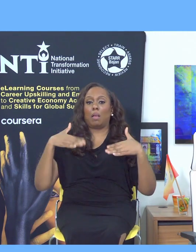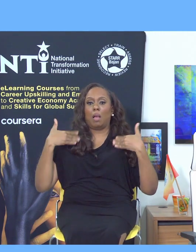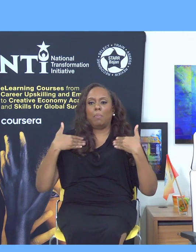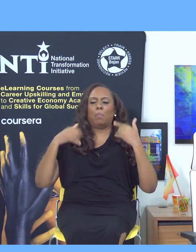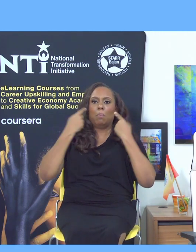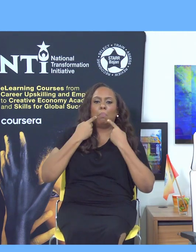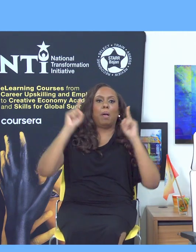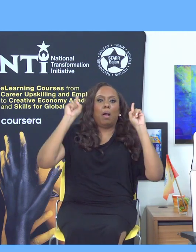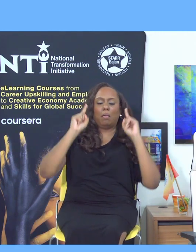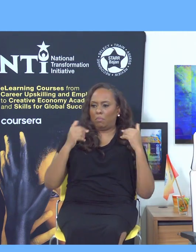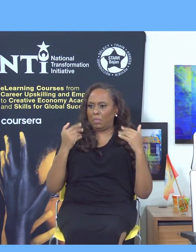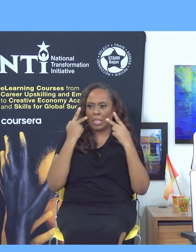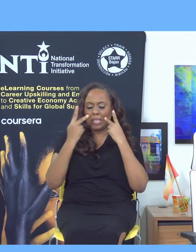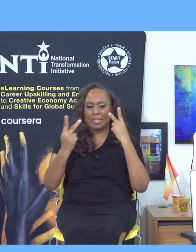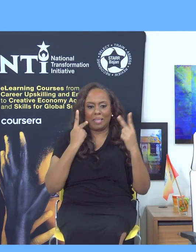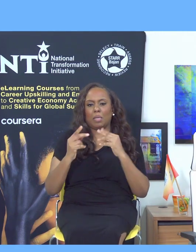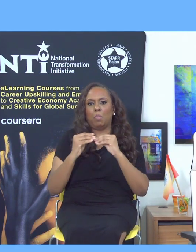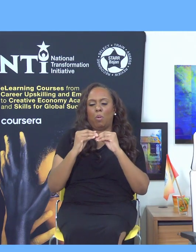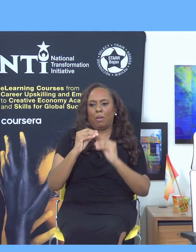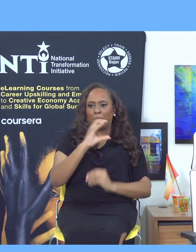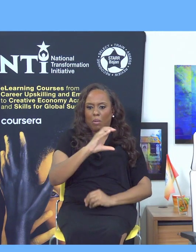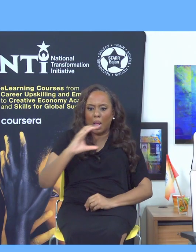been pushing caption into.